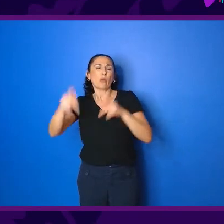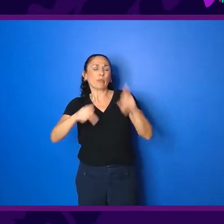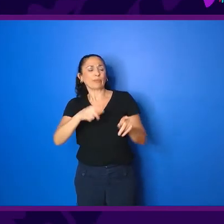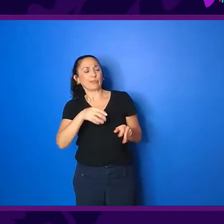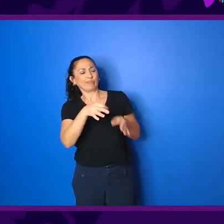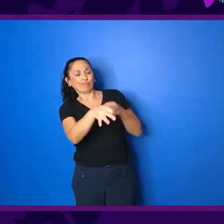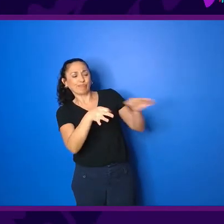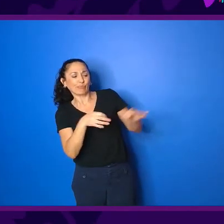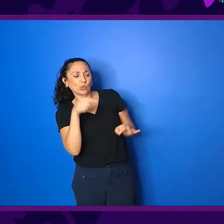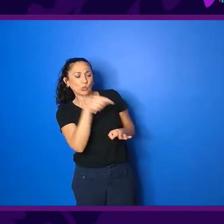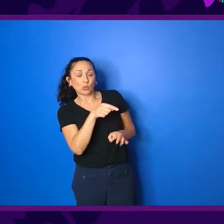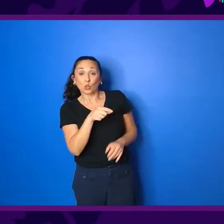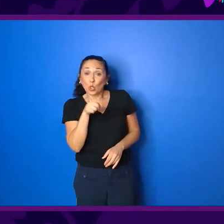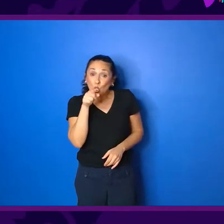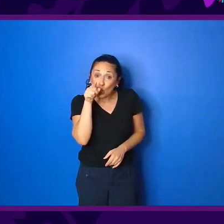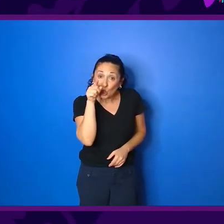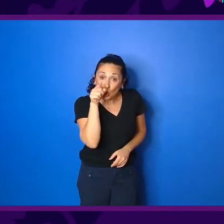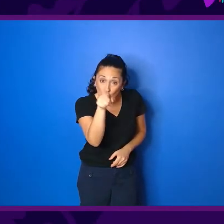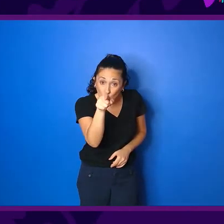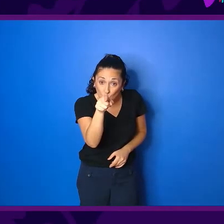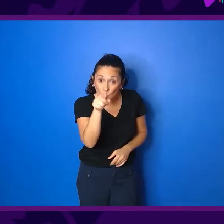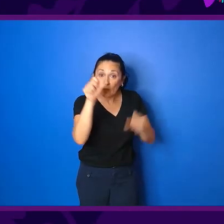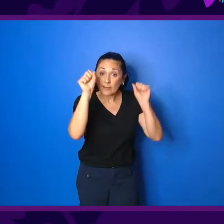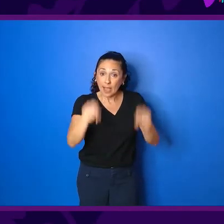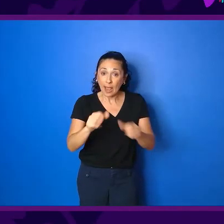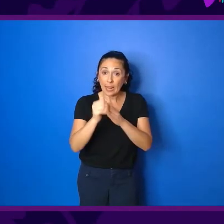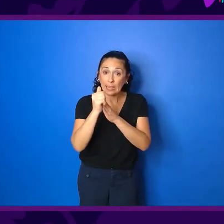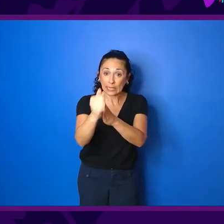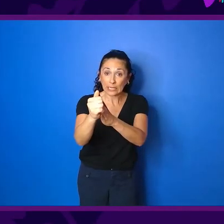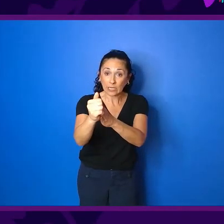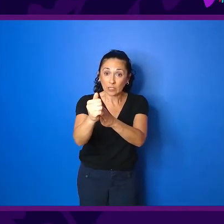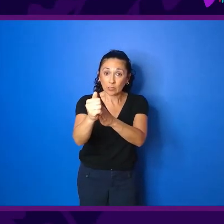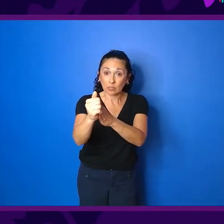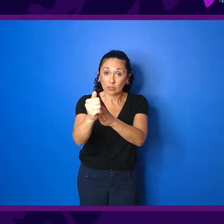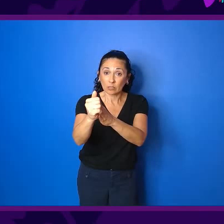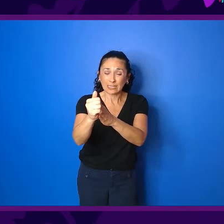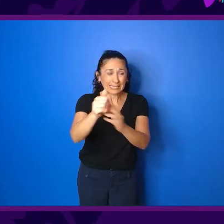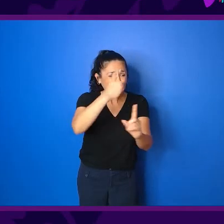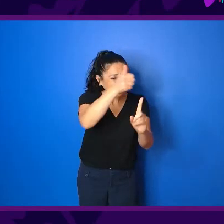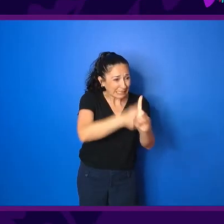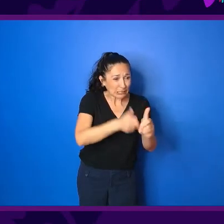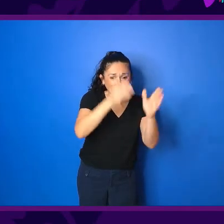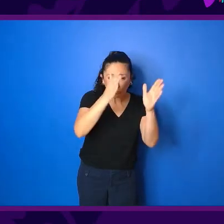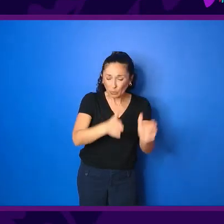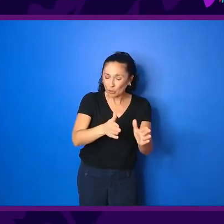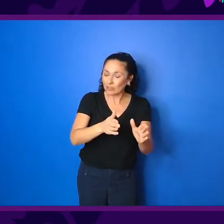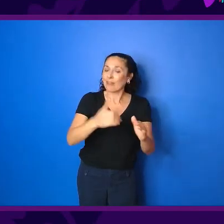you can lead. Every person is a potential activist.